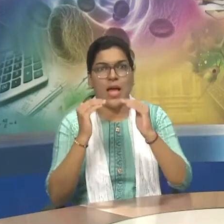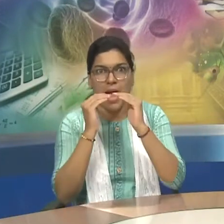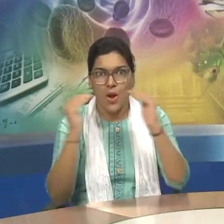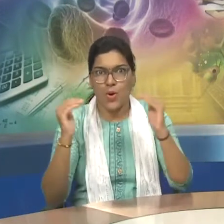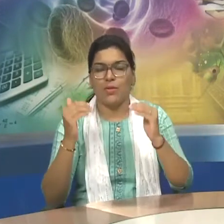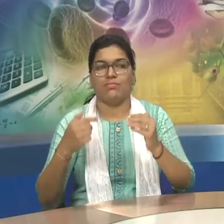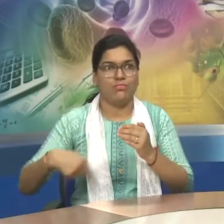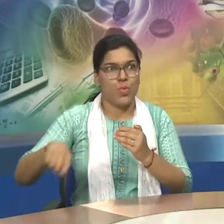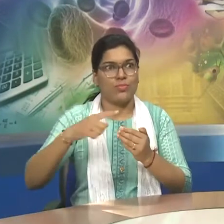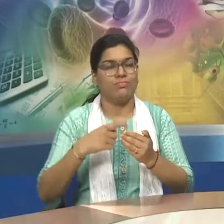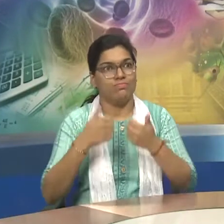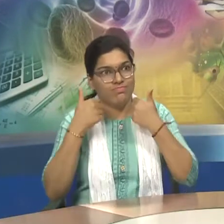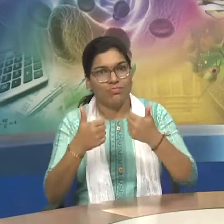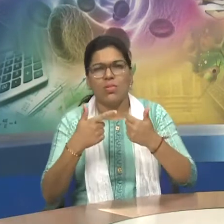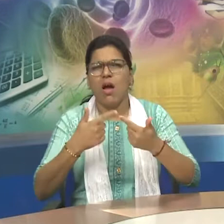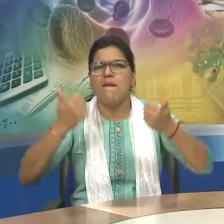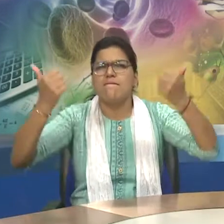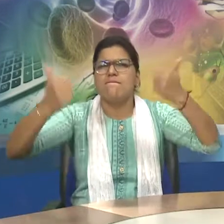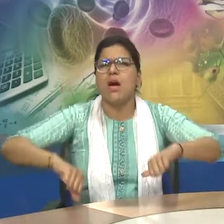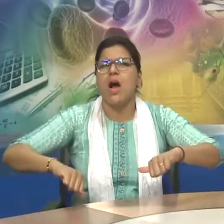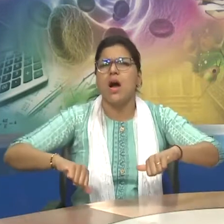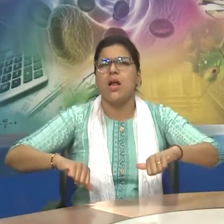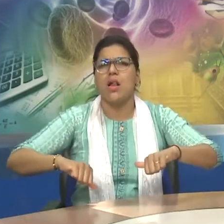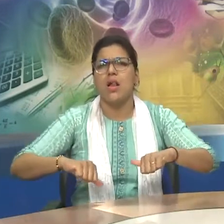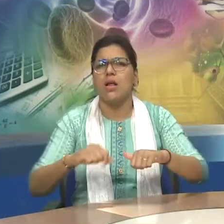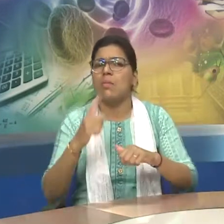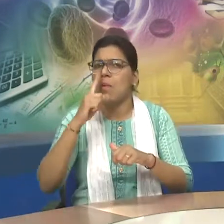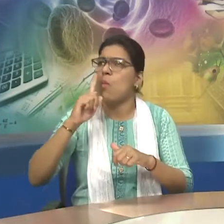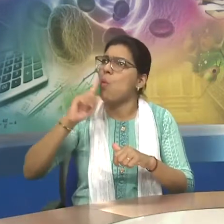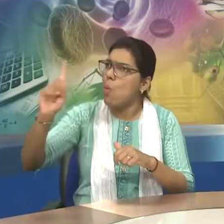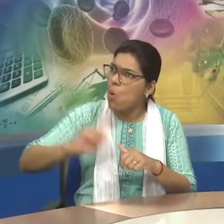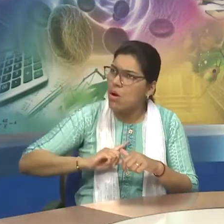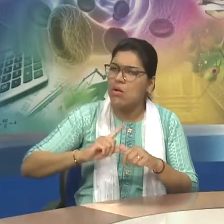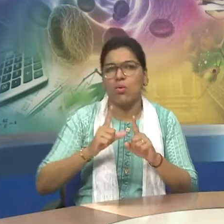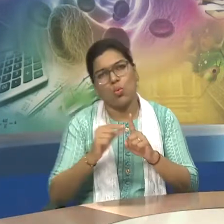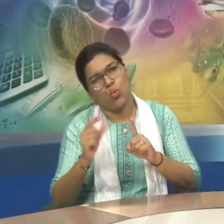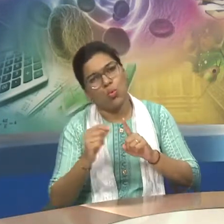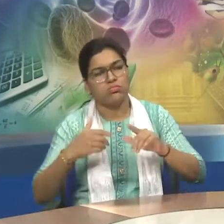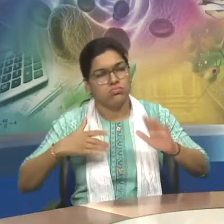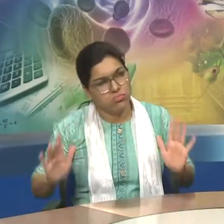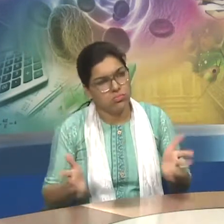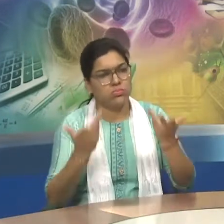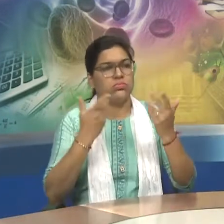It helps girls to grow